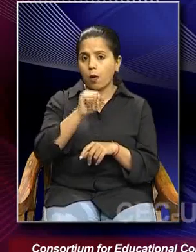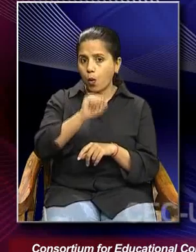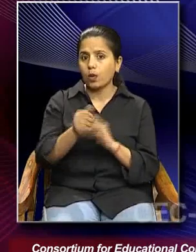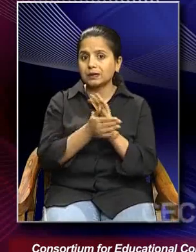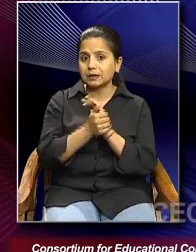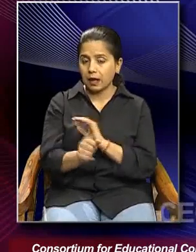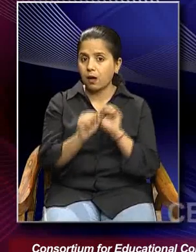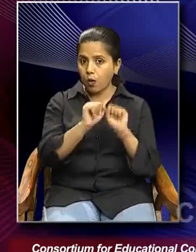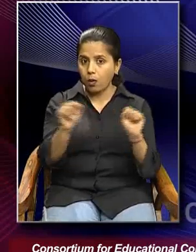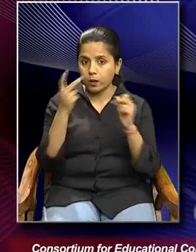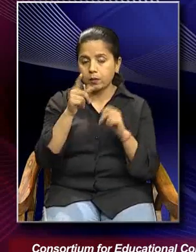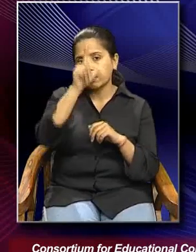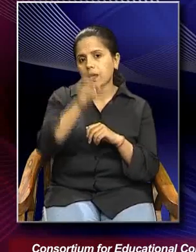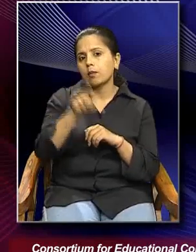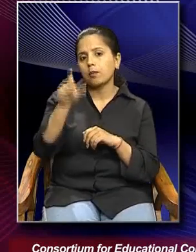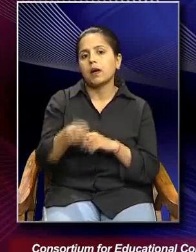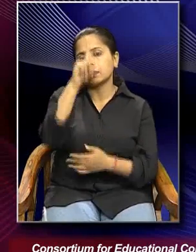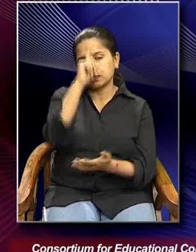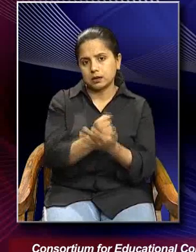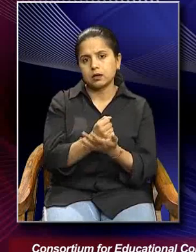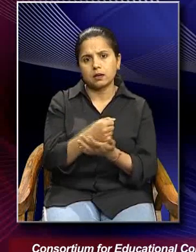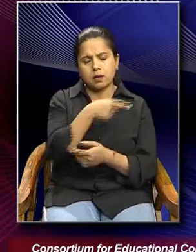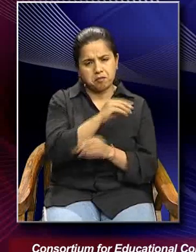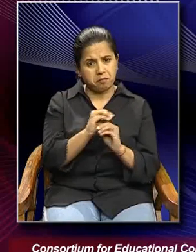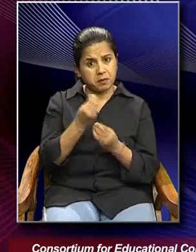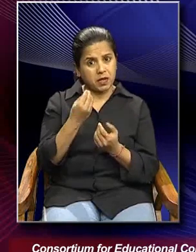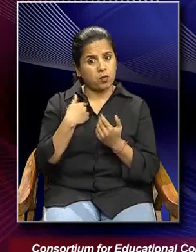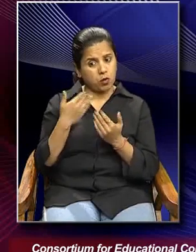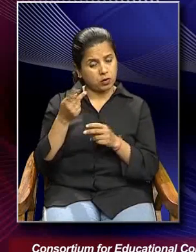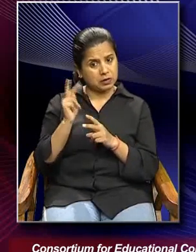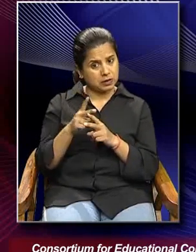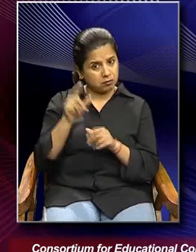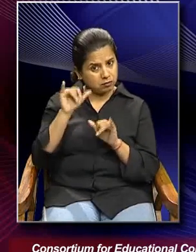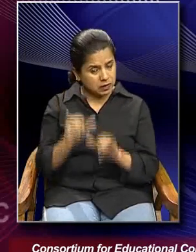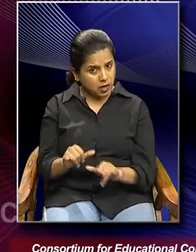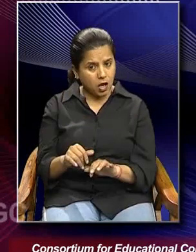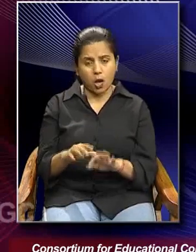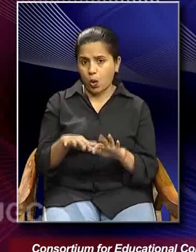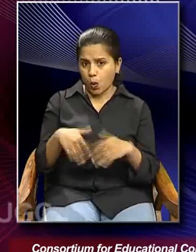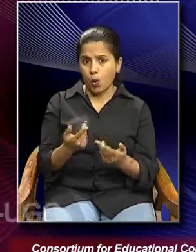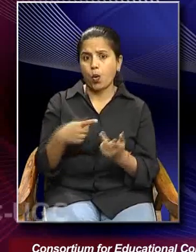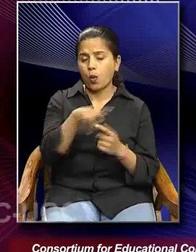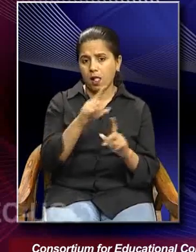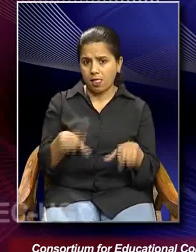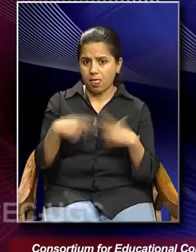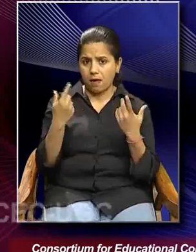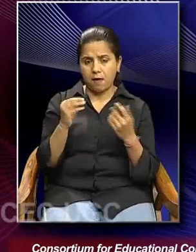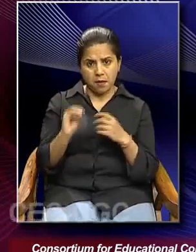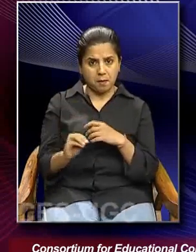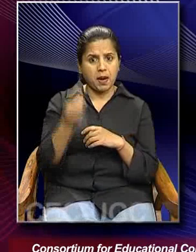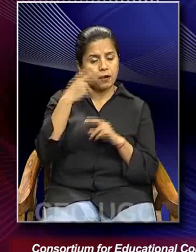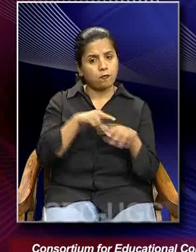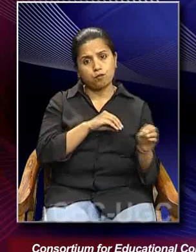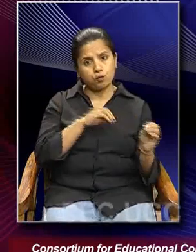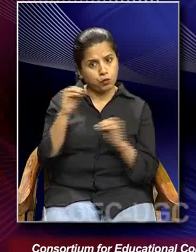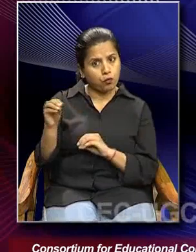set, individuals decide whether they will be better off staying at their place of origin, or their life will be even better if they move